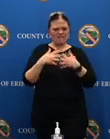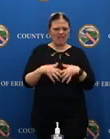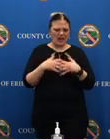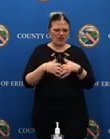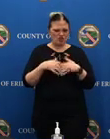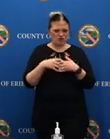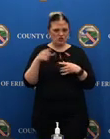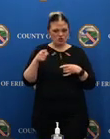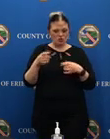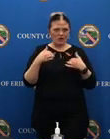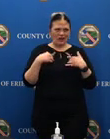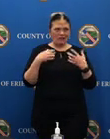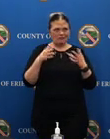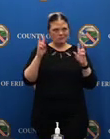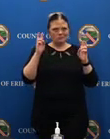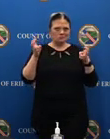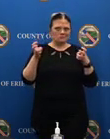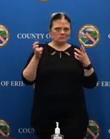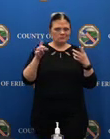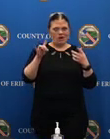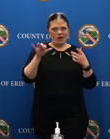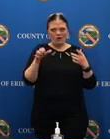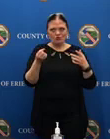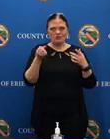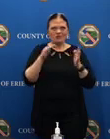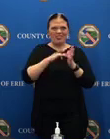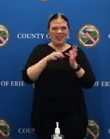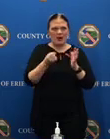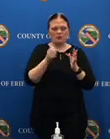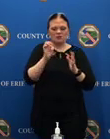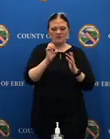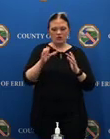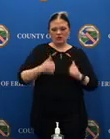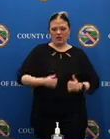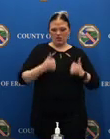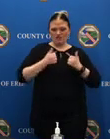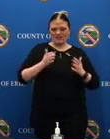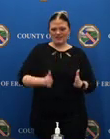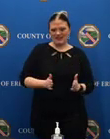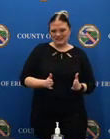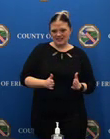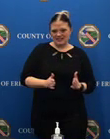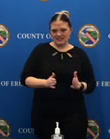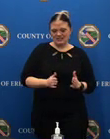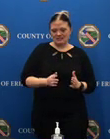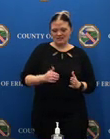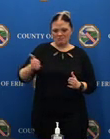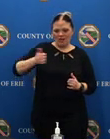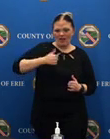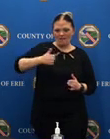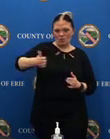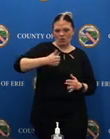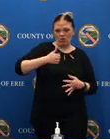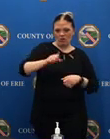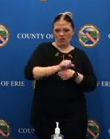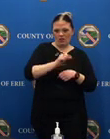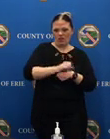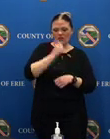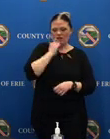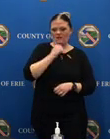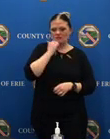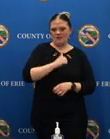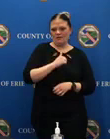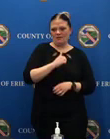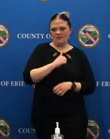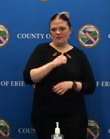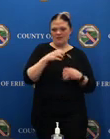you have essentially hundreds, if not thousands, of Erie County residents going back and forth to work every day